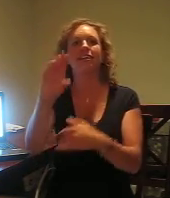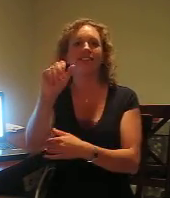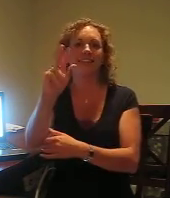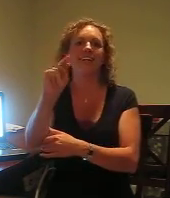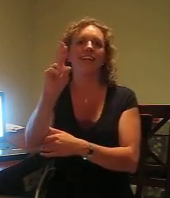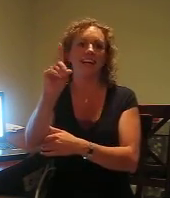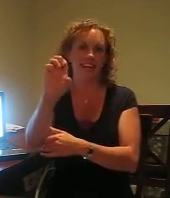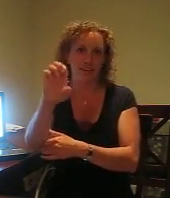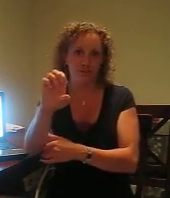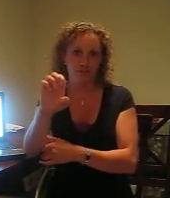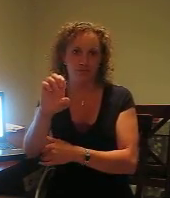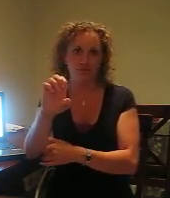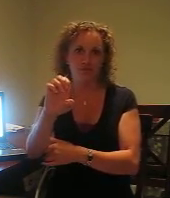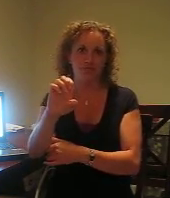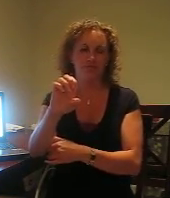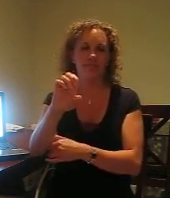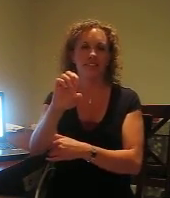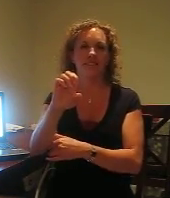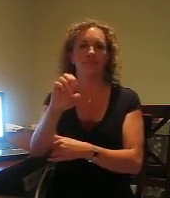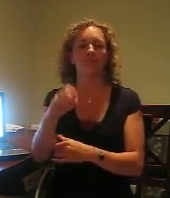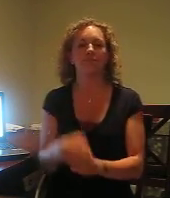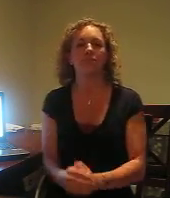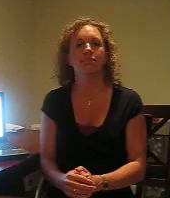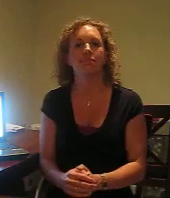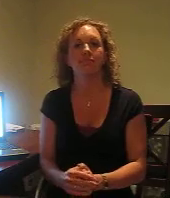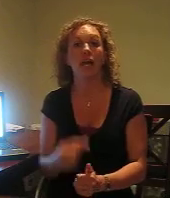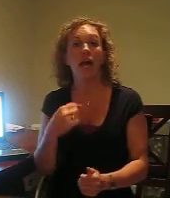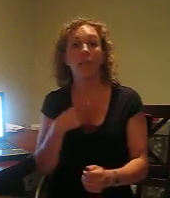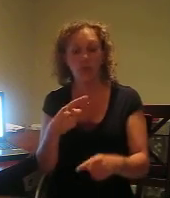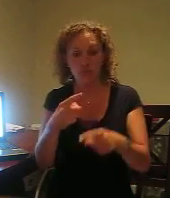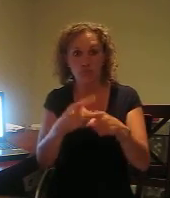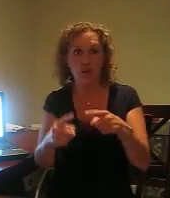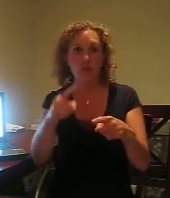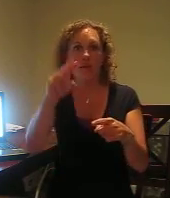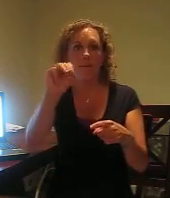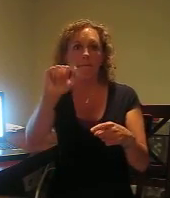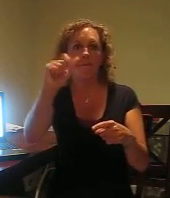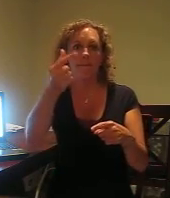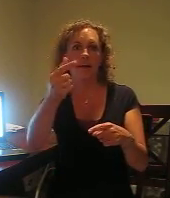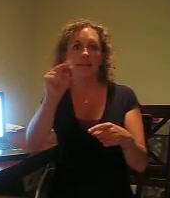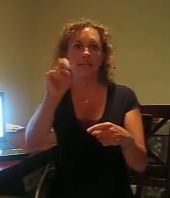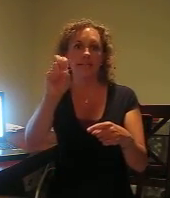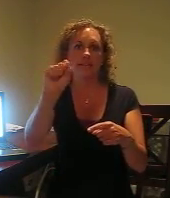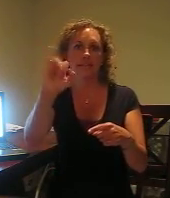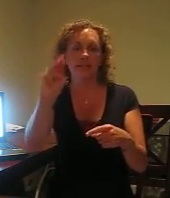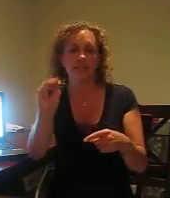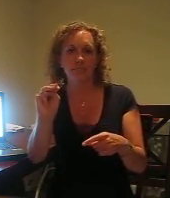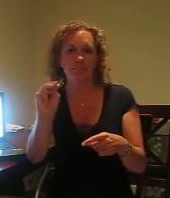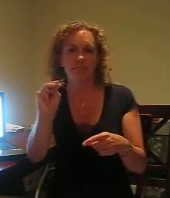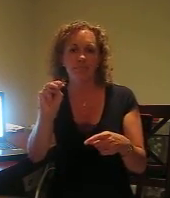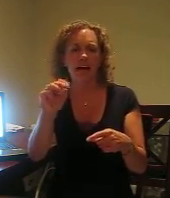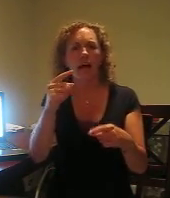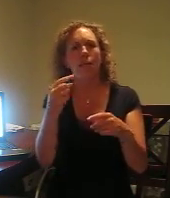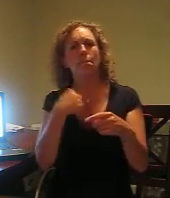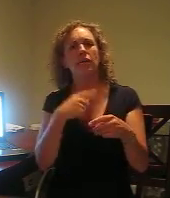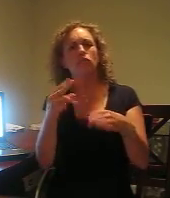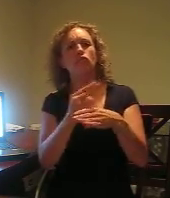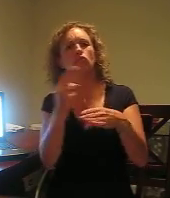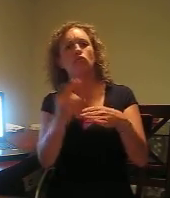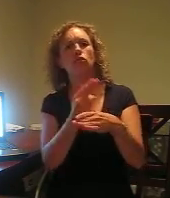a candle burns through the wax. I'm going to strike this with the magnesium ferro rod, and I'm using my K-bar knife to do so. Now, if you've